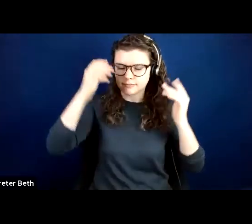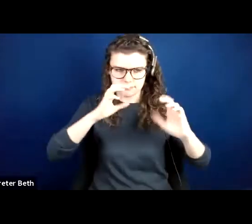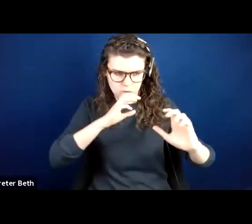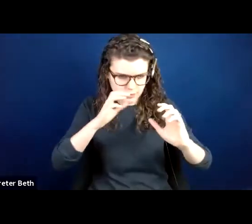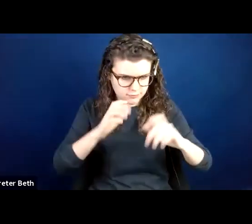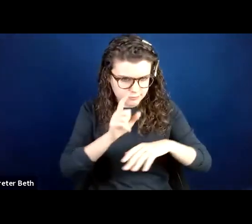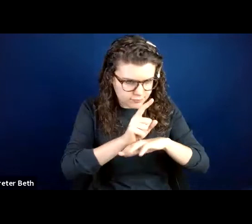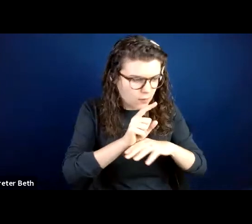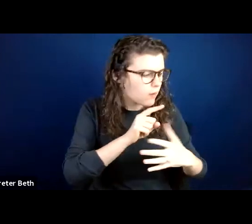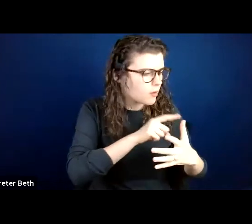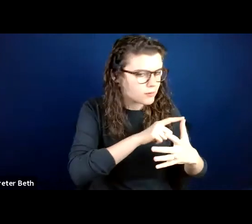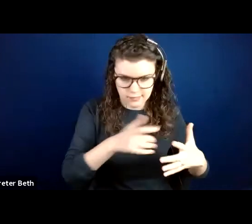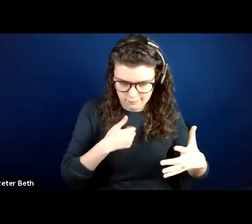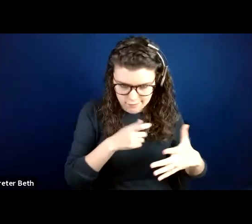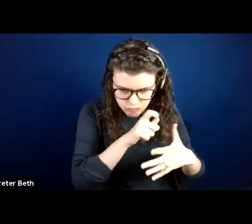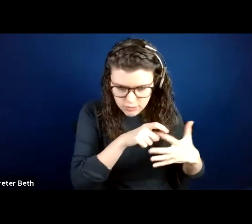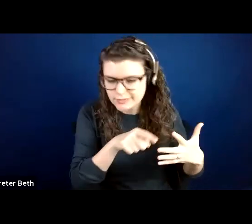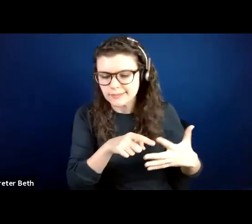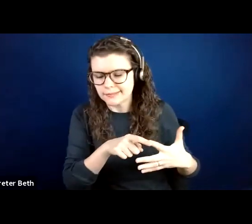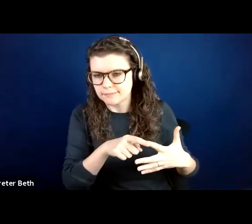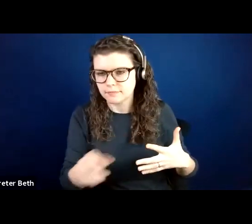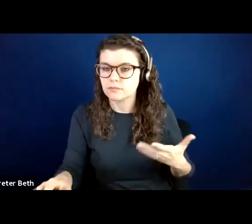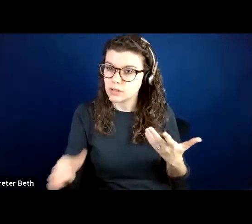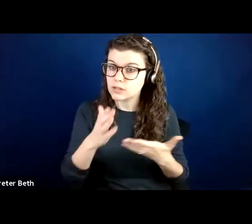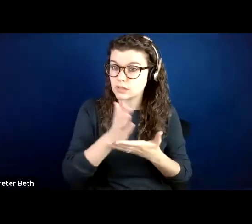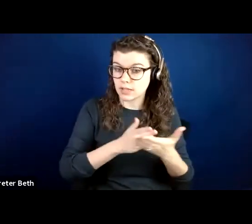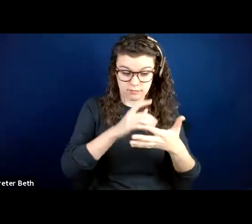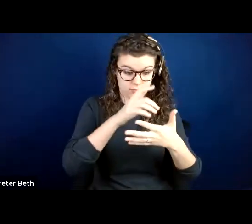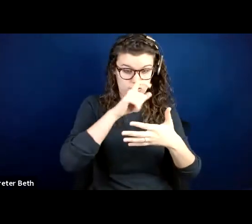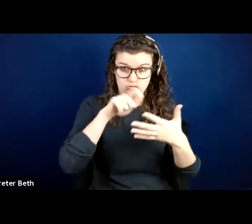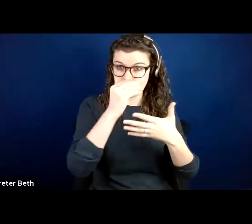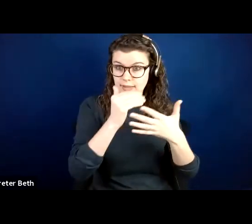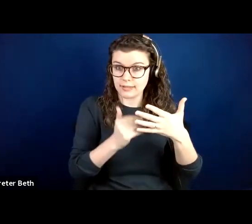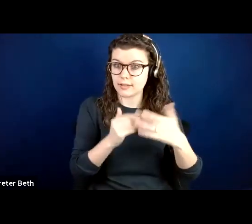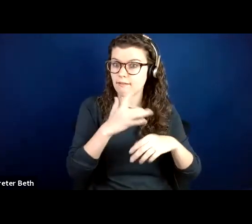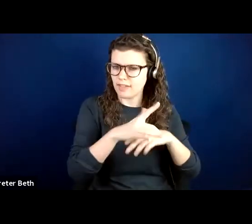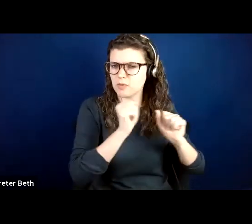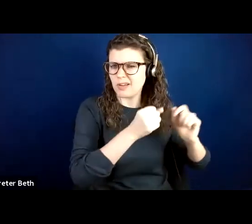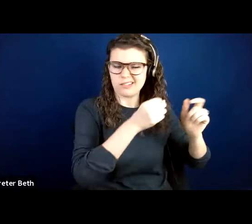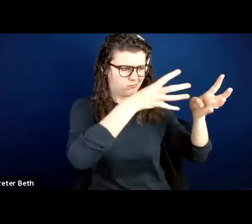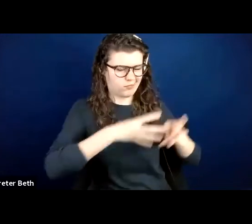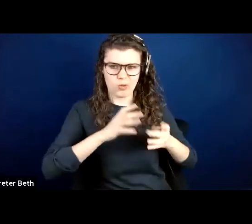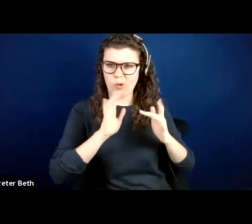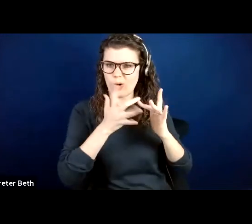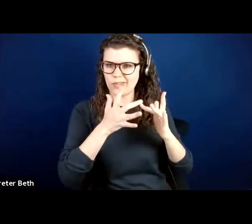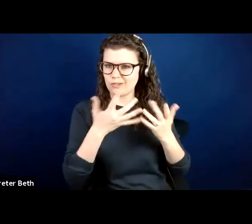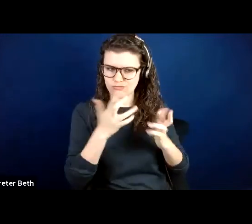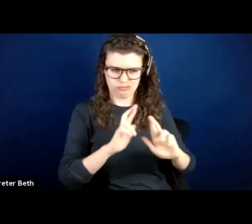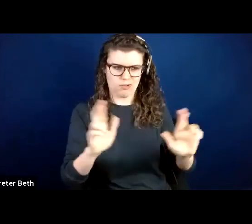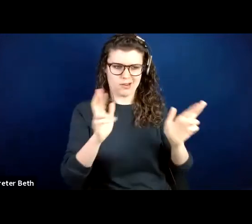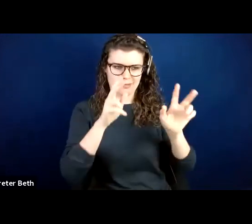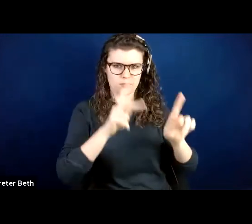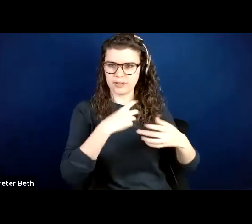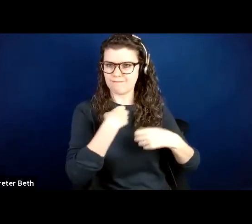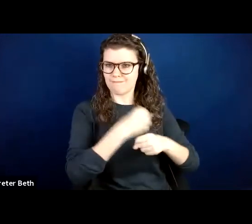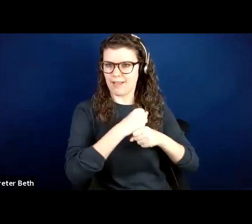that are provided allow notes and photos to be added. They're fillable documents, and you can insert